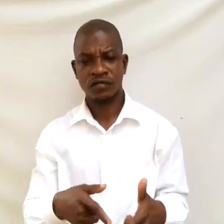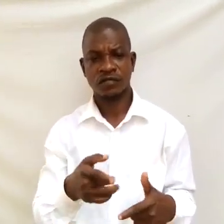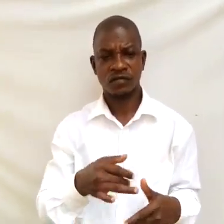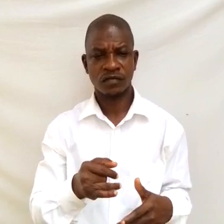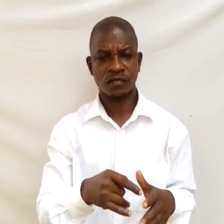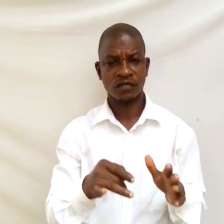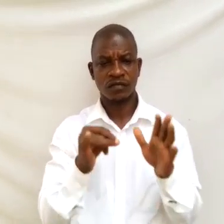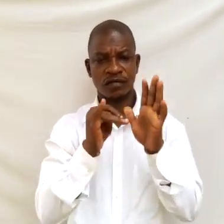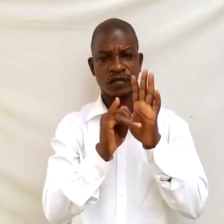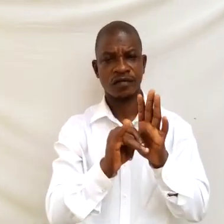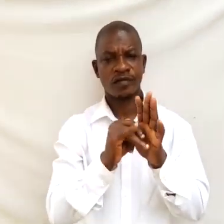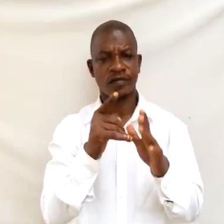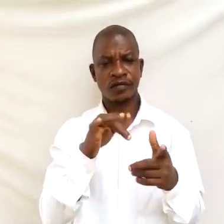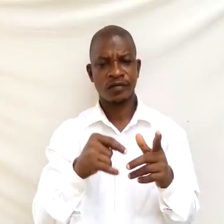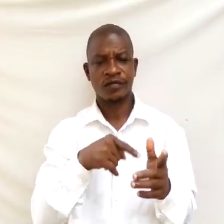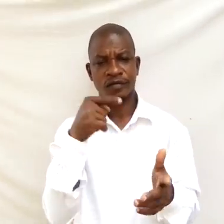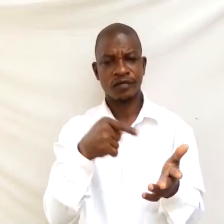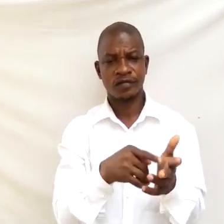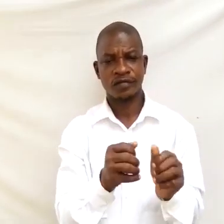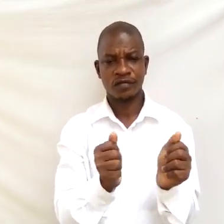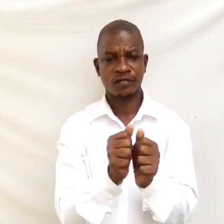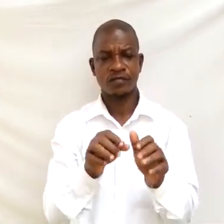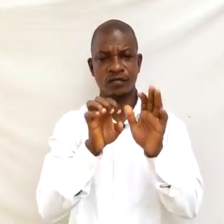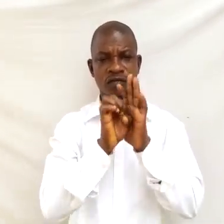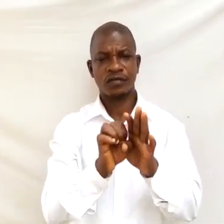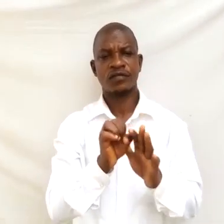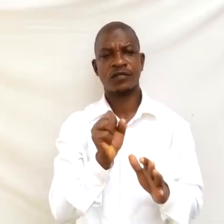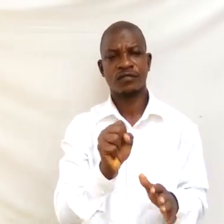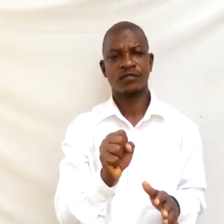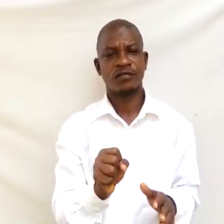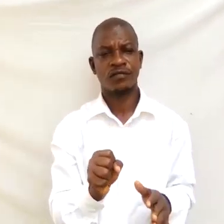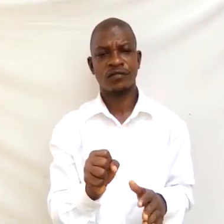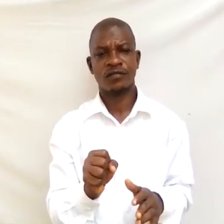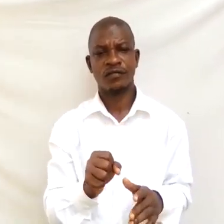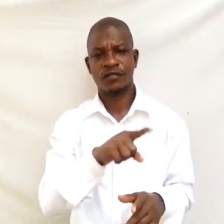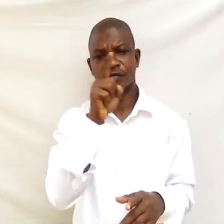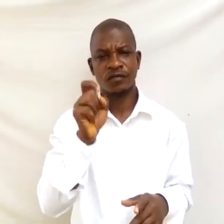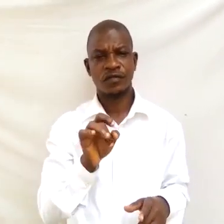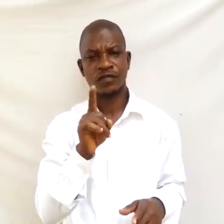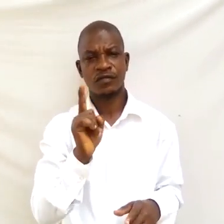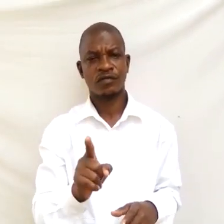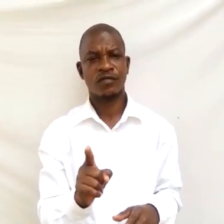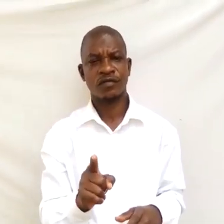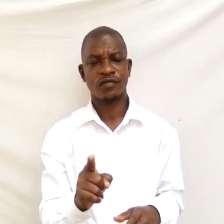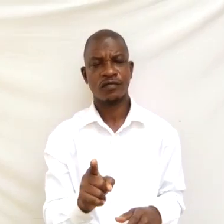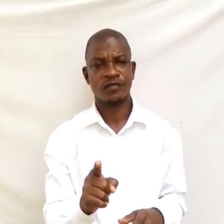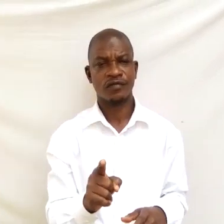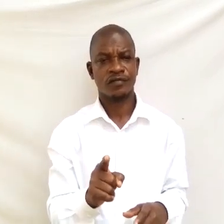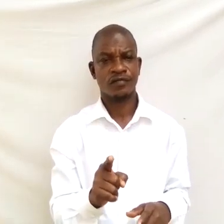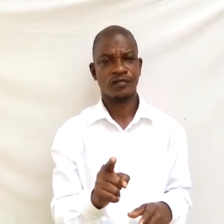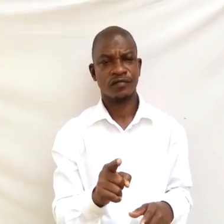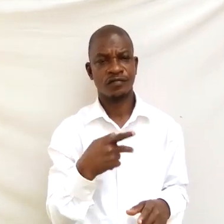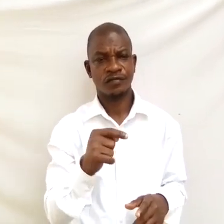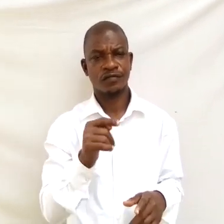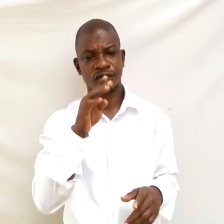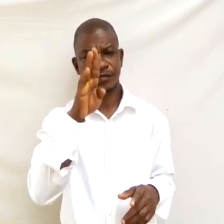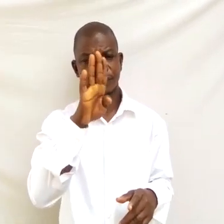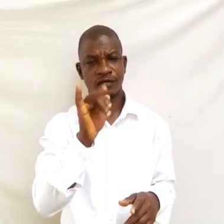illustrate this with some examples. Question 1. The bearing of Wale